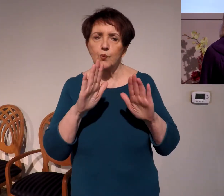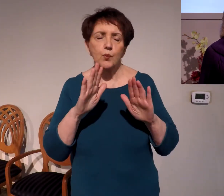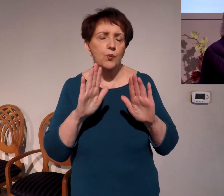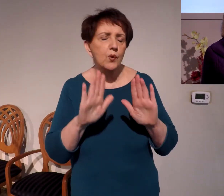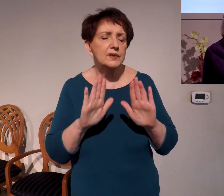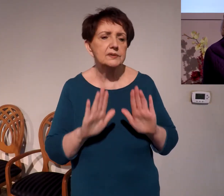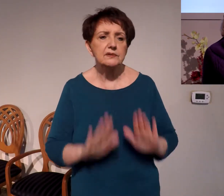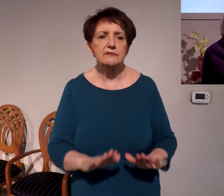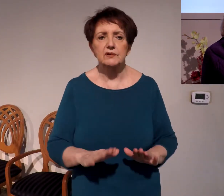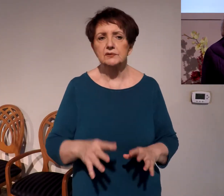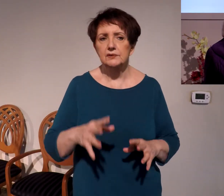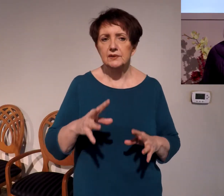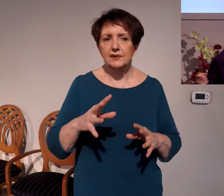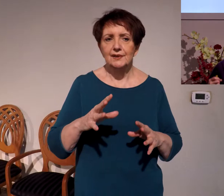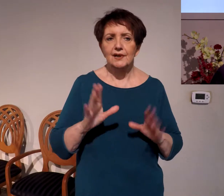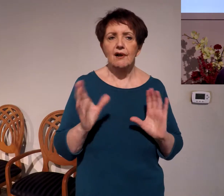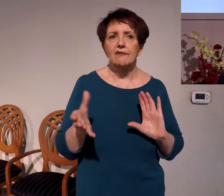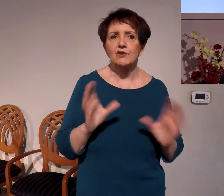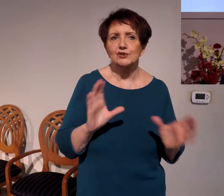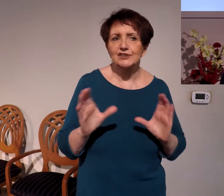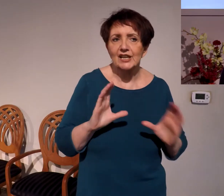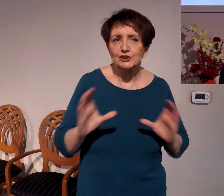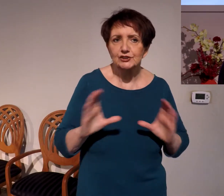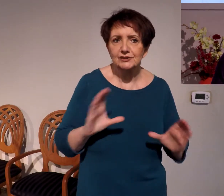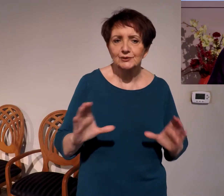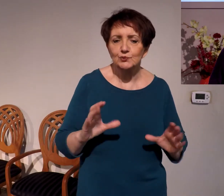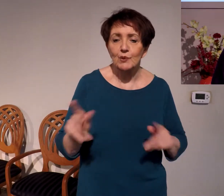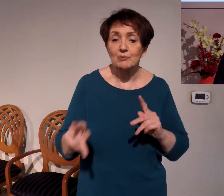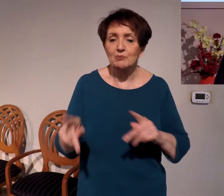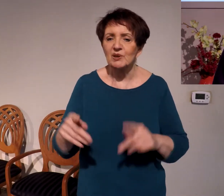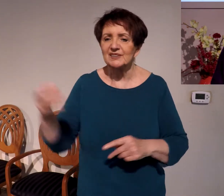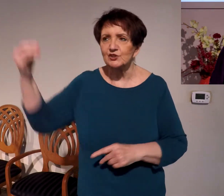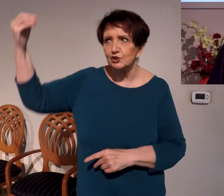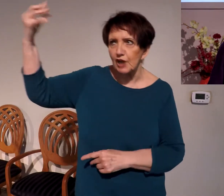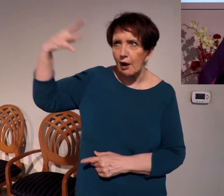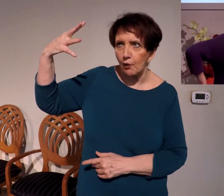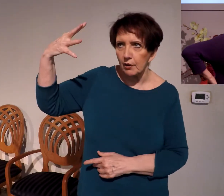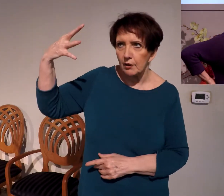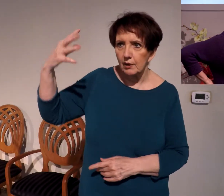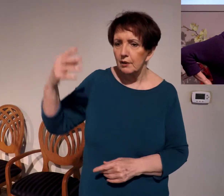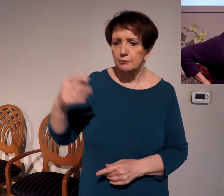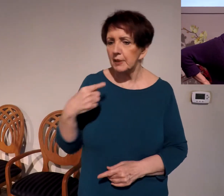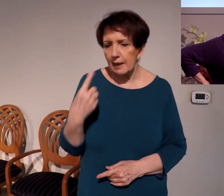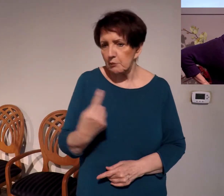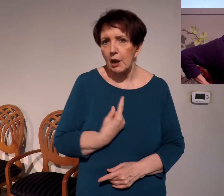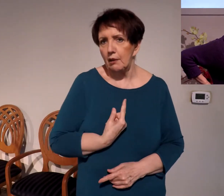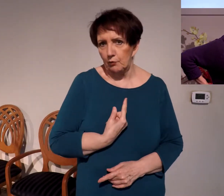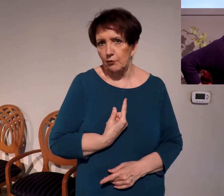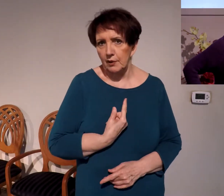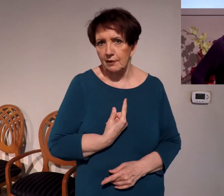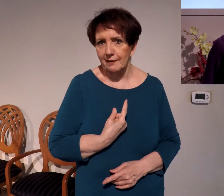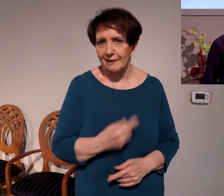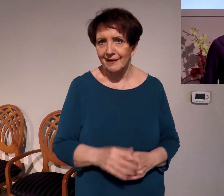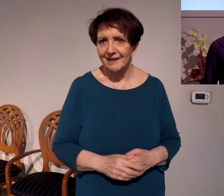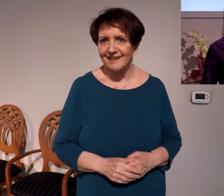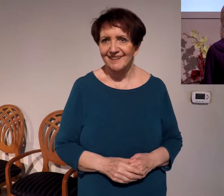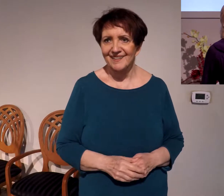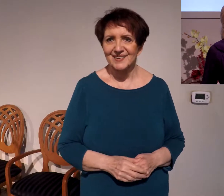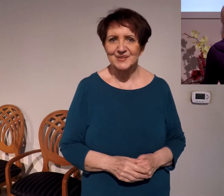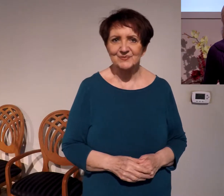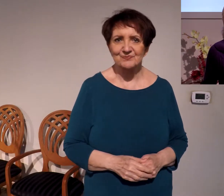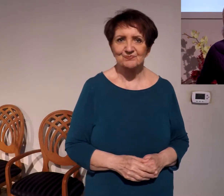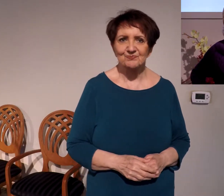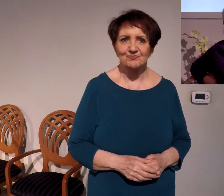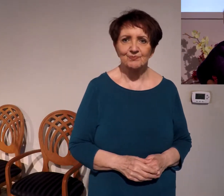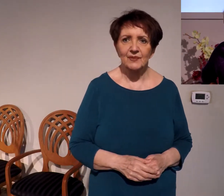people in the shower. The problem is they're not there for me to actually have dialogue with. Well, I don't